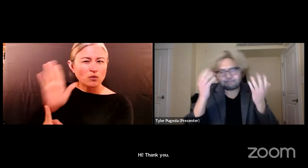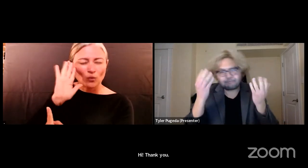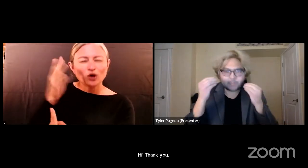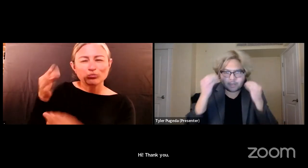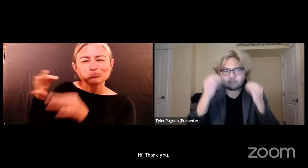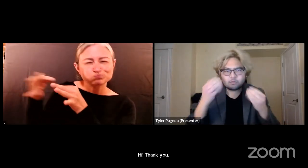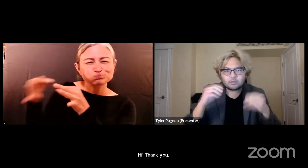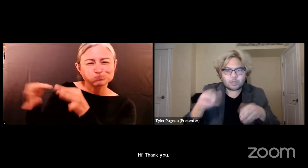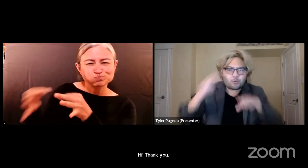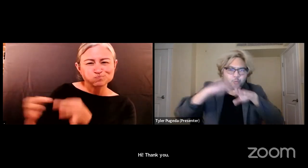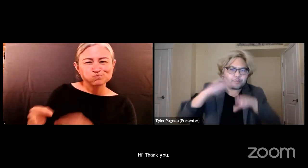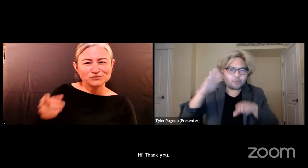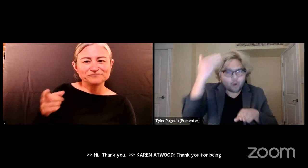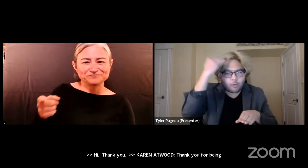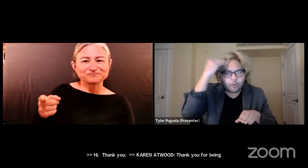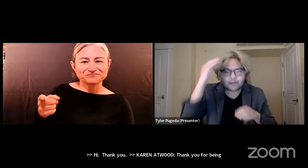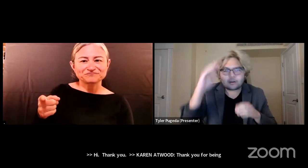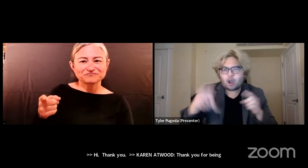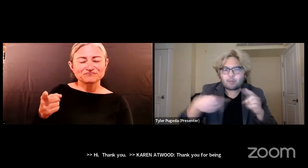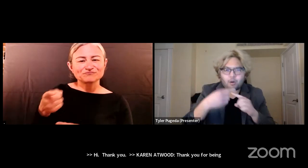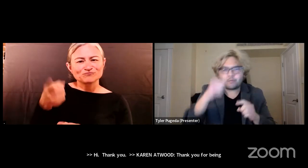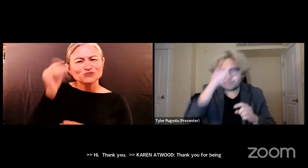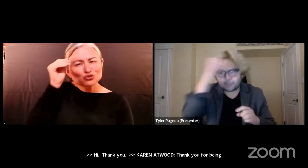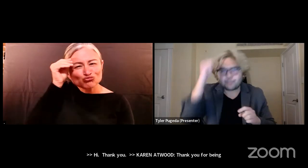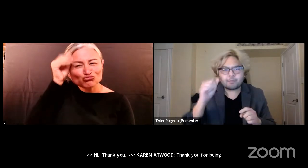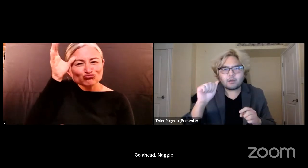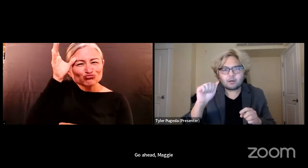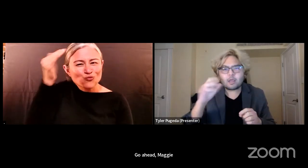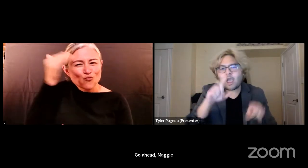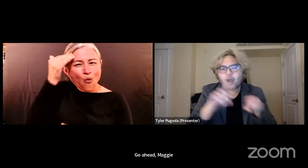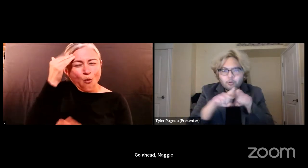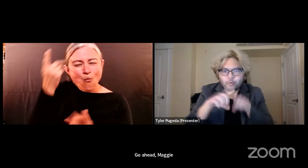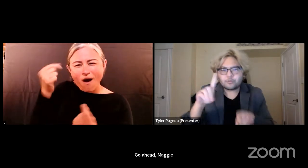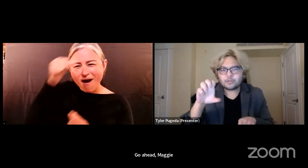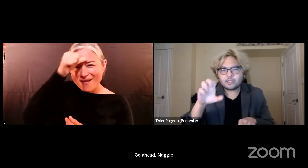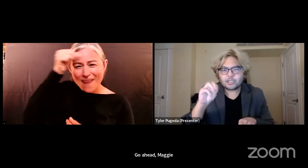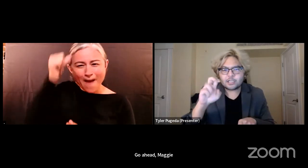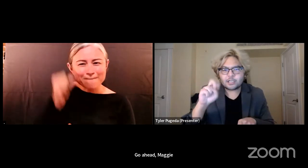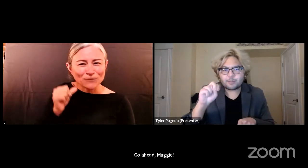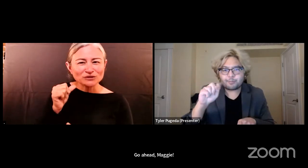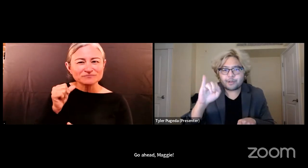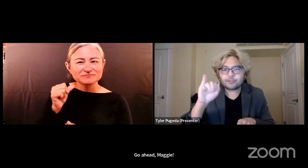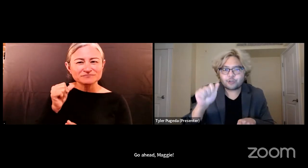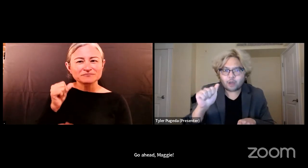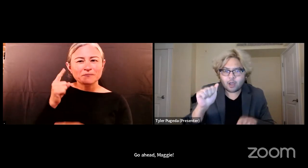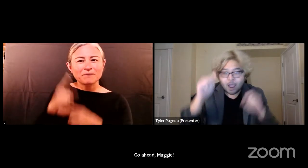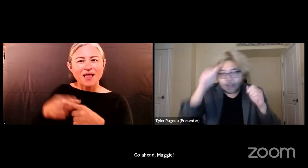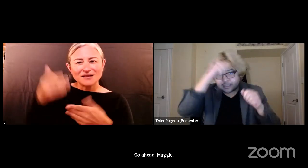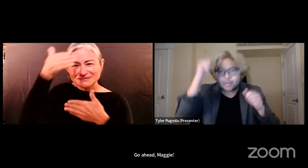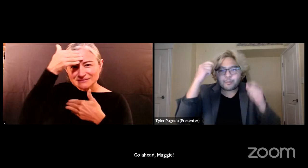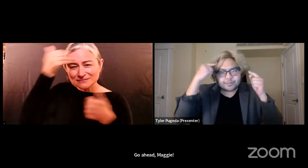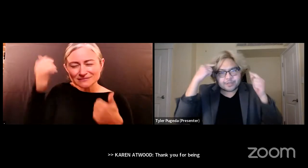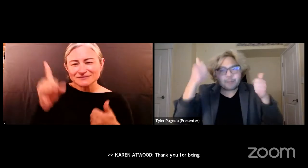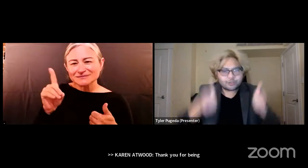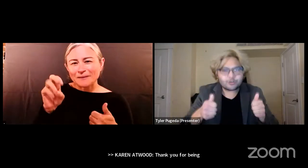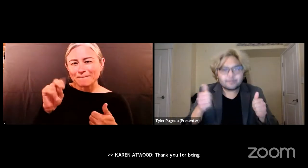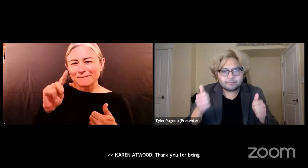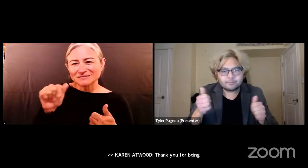Alzheimer's. They have given me this PowerPoint to present to you here tonight, hopefully to increase the awareness of Alzheimer's in society.